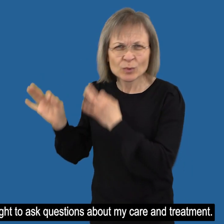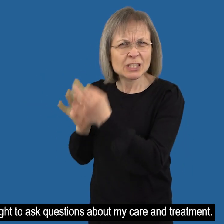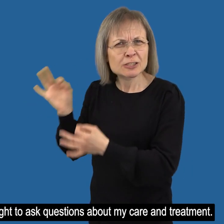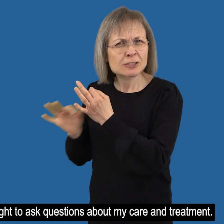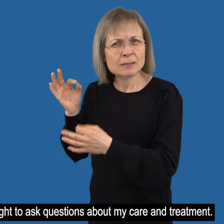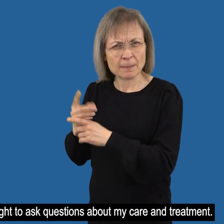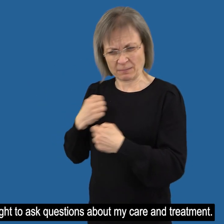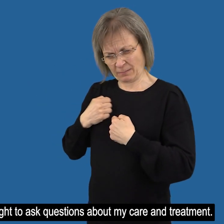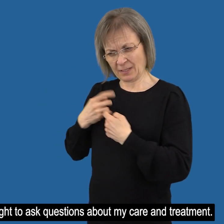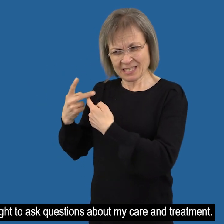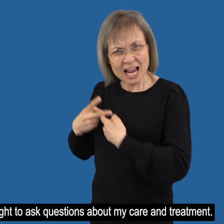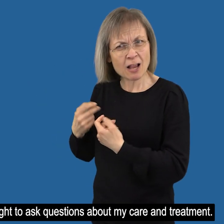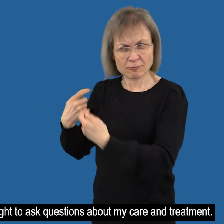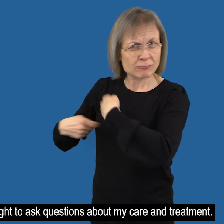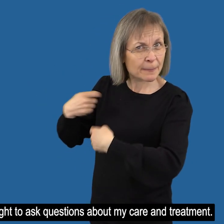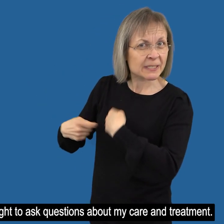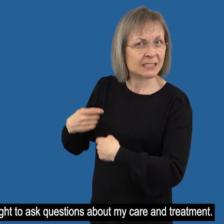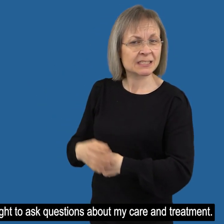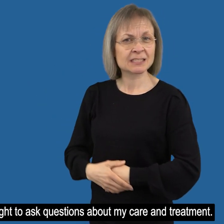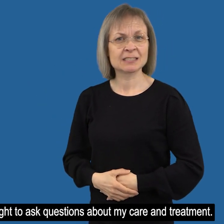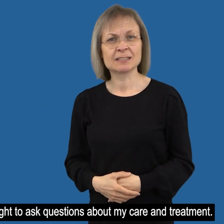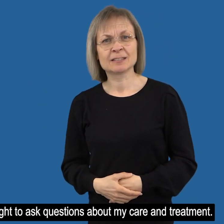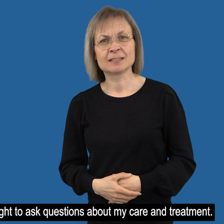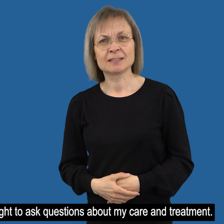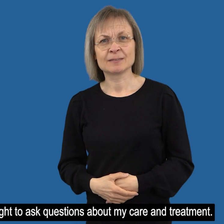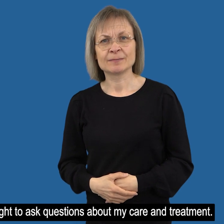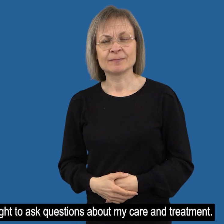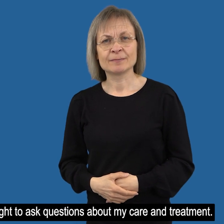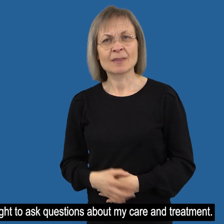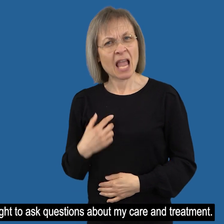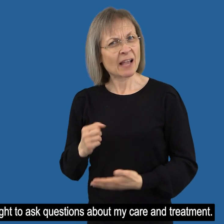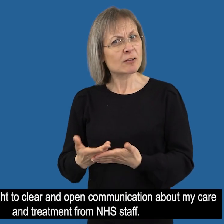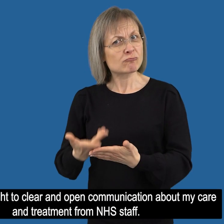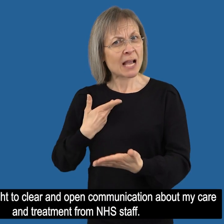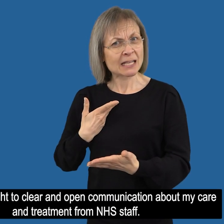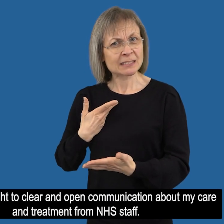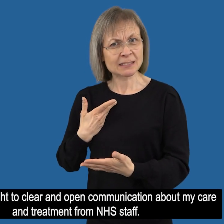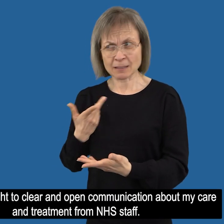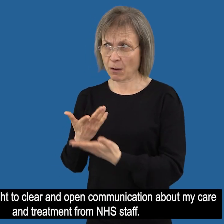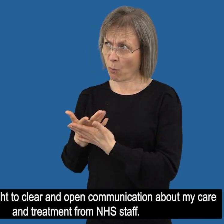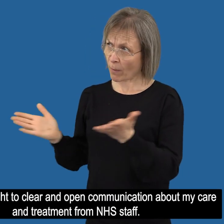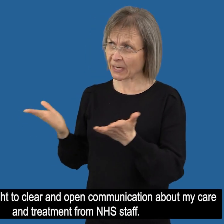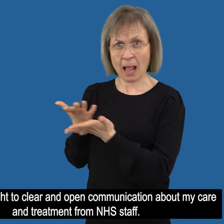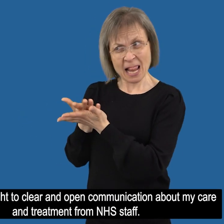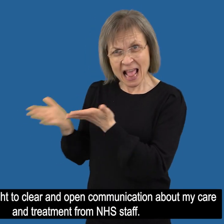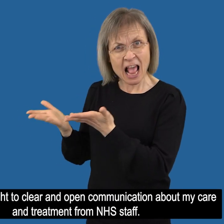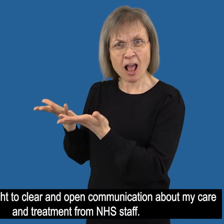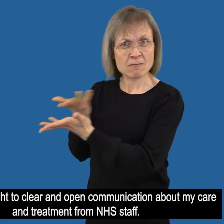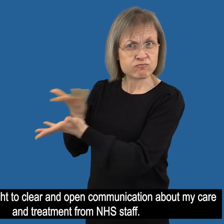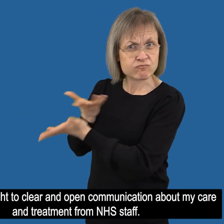I have the right to ask questions about my care and treatment. I have the right to clear and open communication about my care and